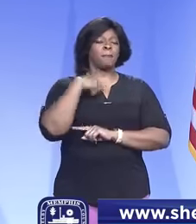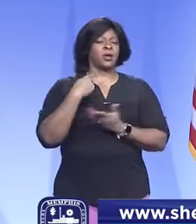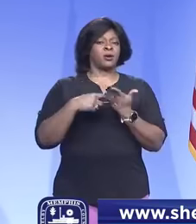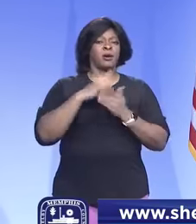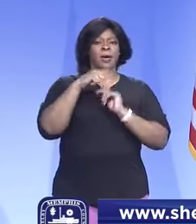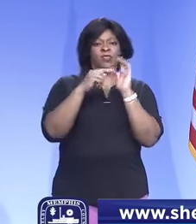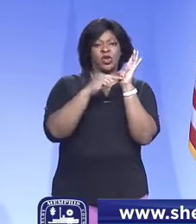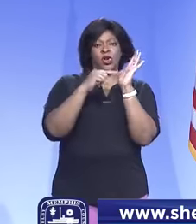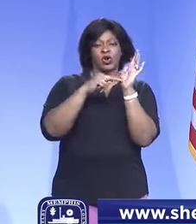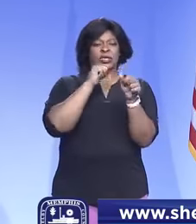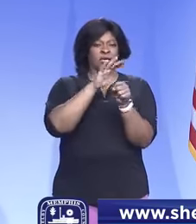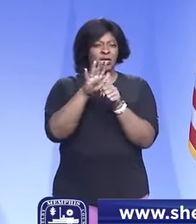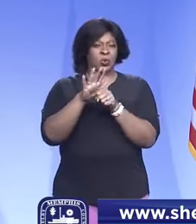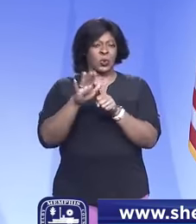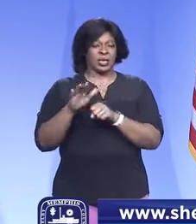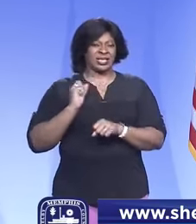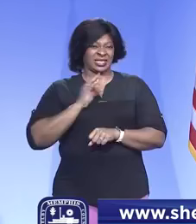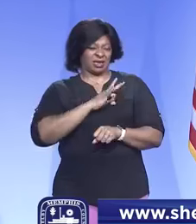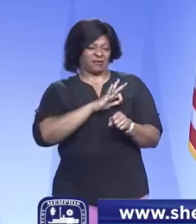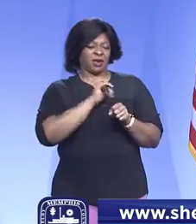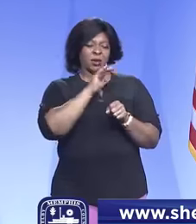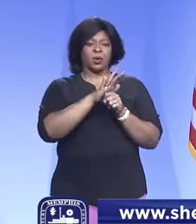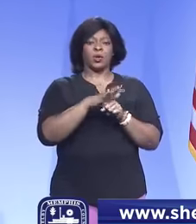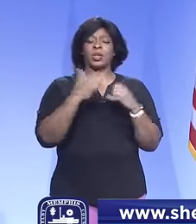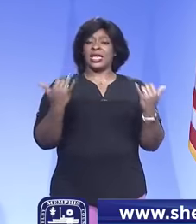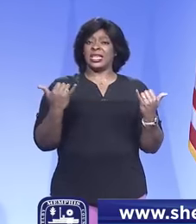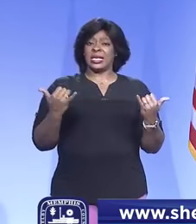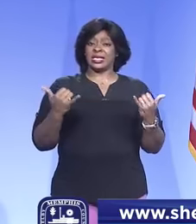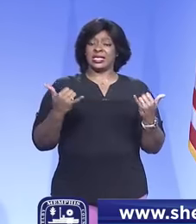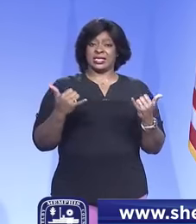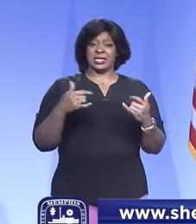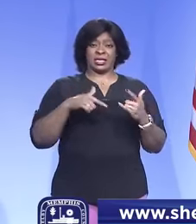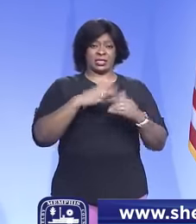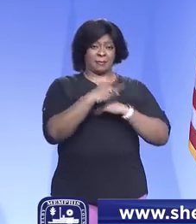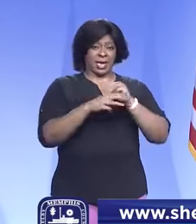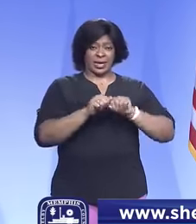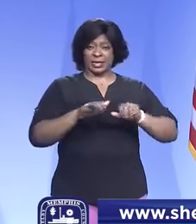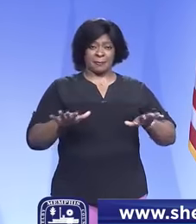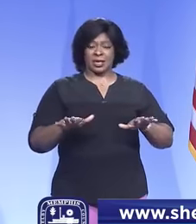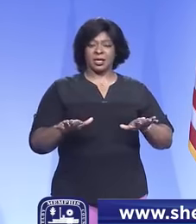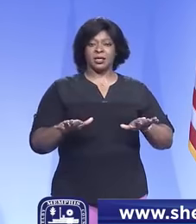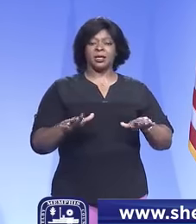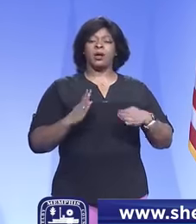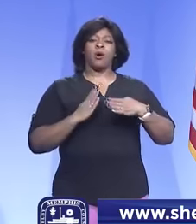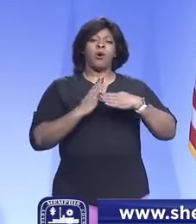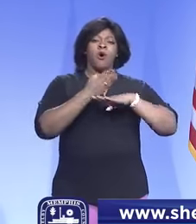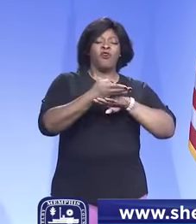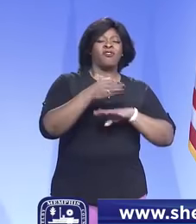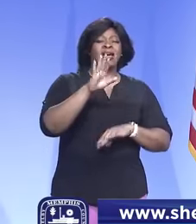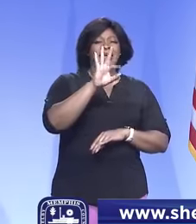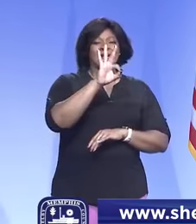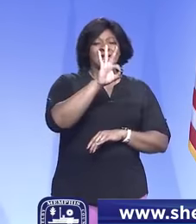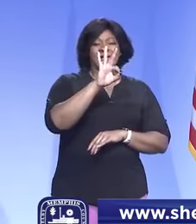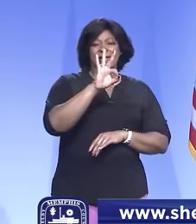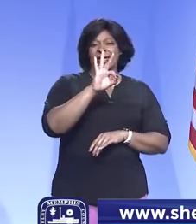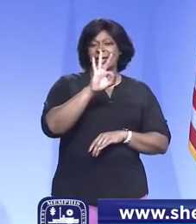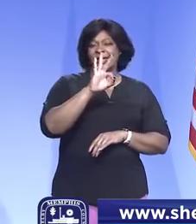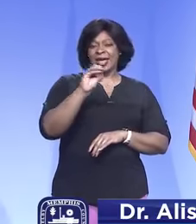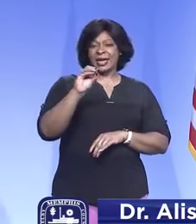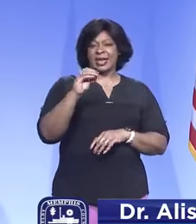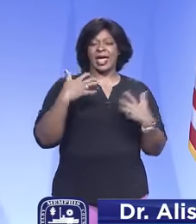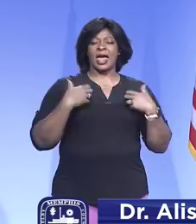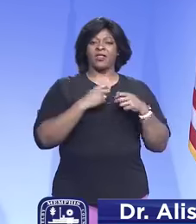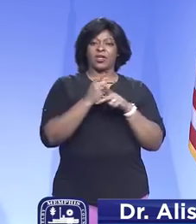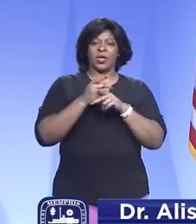the nursing shortage. I just want to note that at this point in the pandemic, well over 90